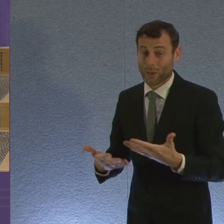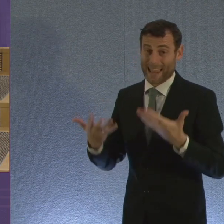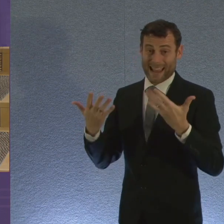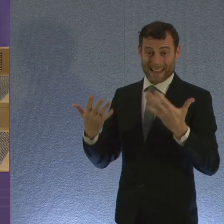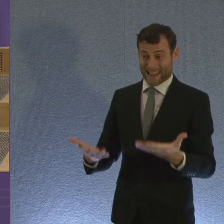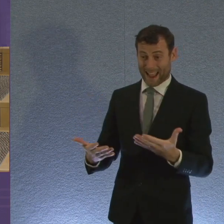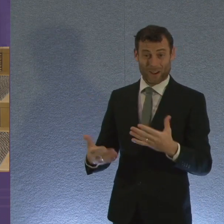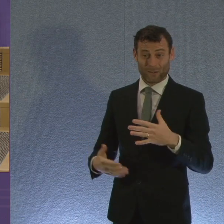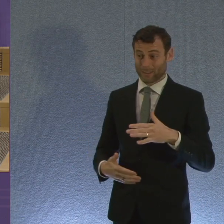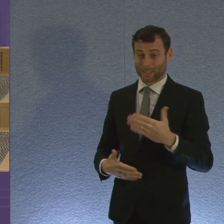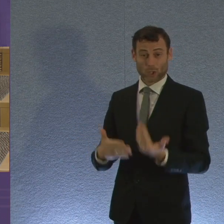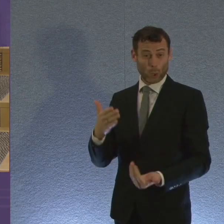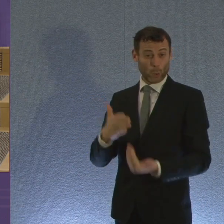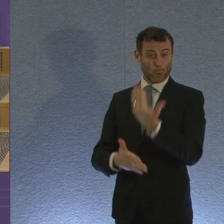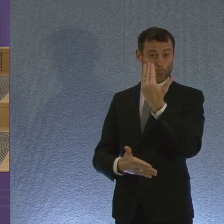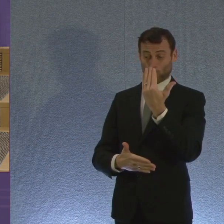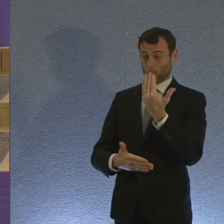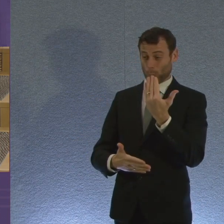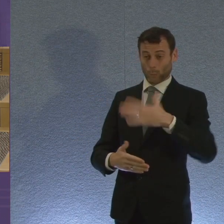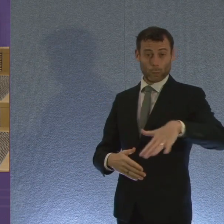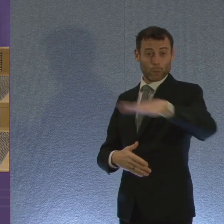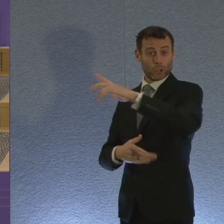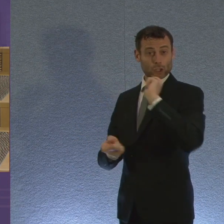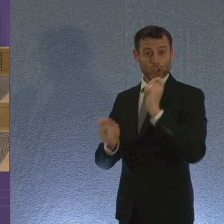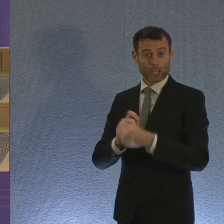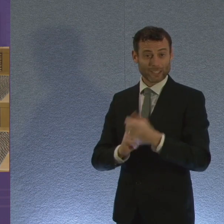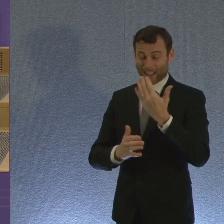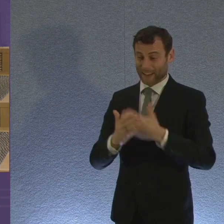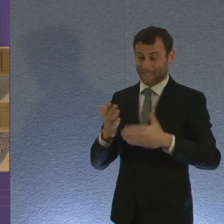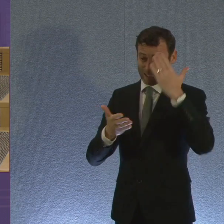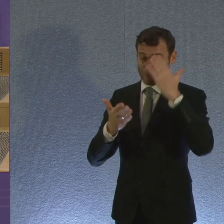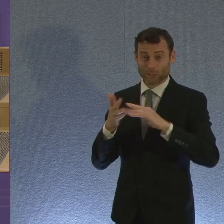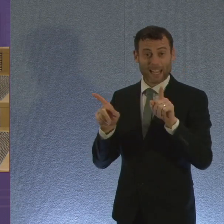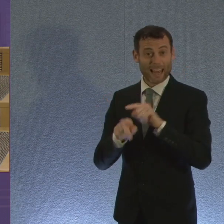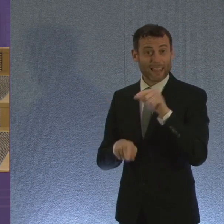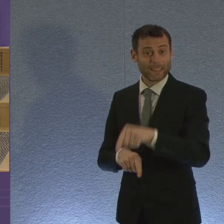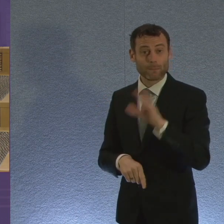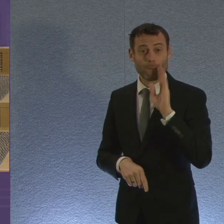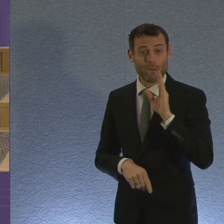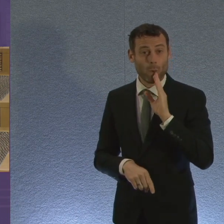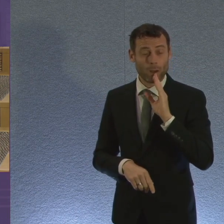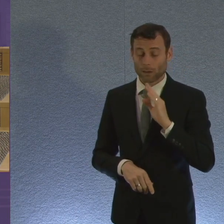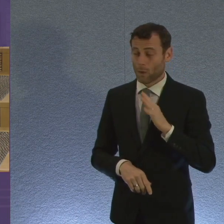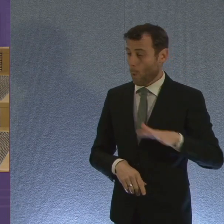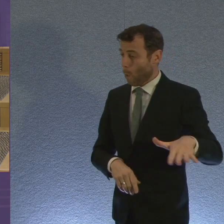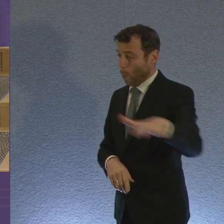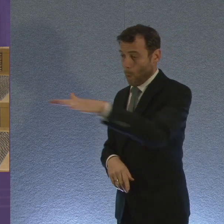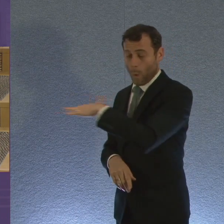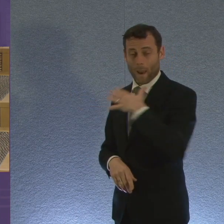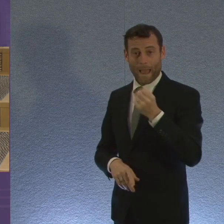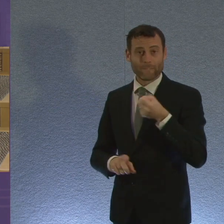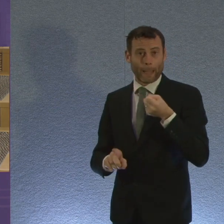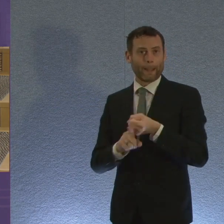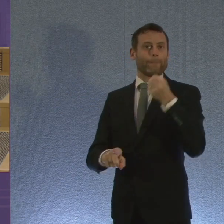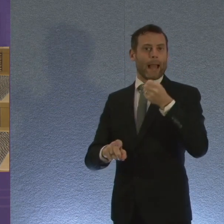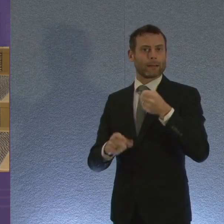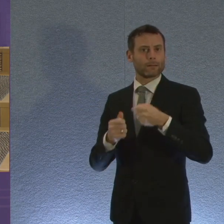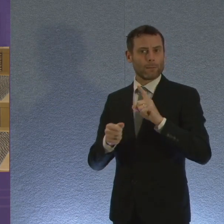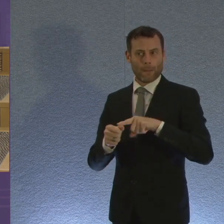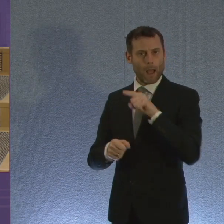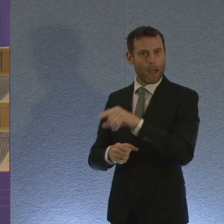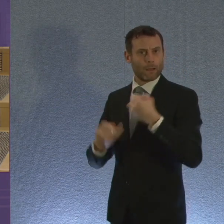times. There is no aspect of our lives, public or private, that has been left untouched by the virus or by the measures necessary to control and limit